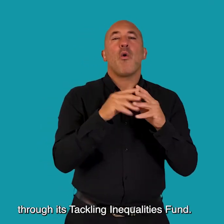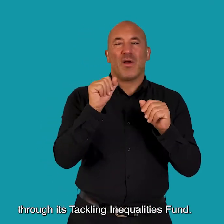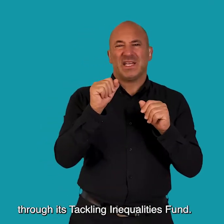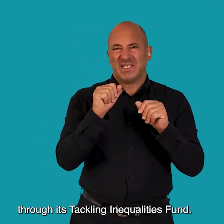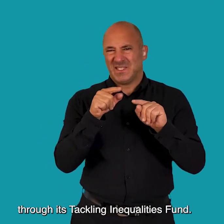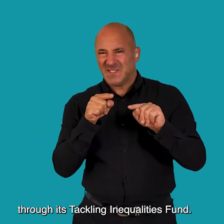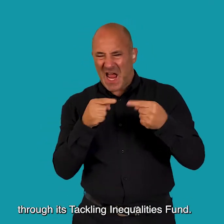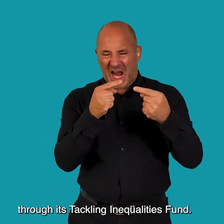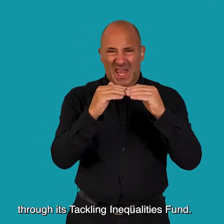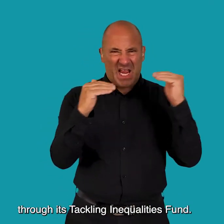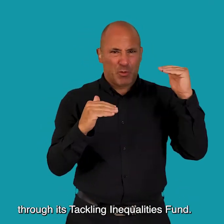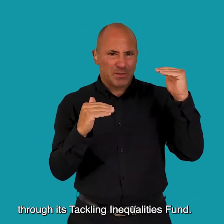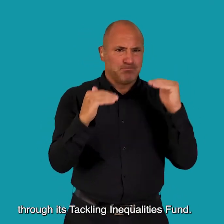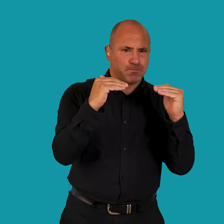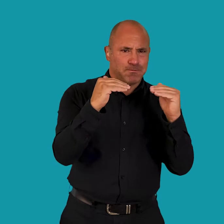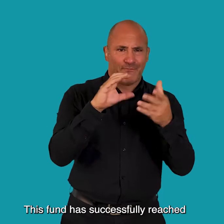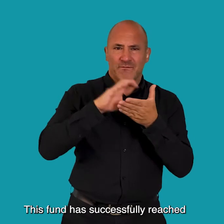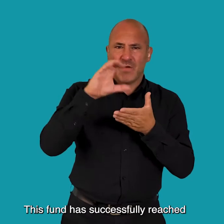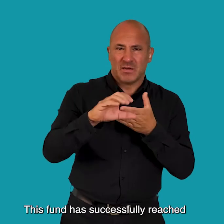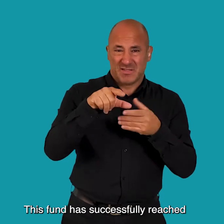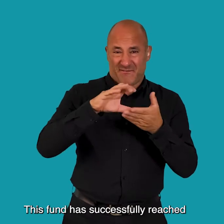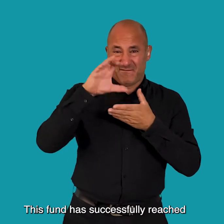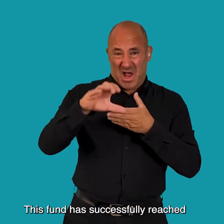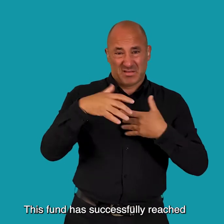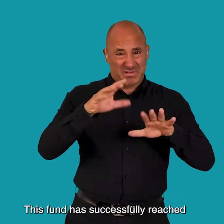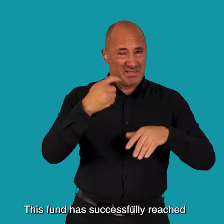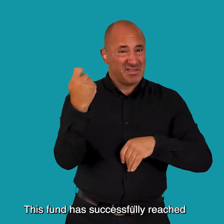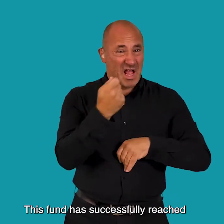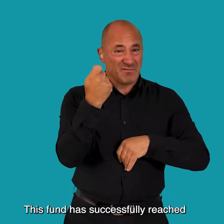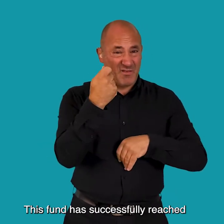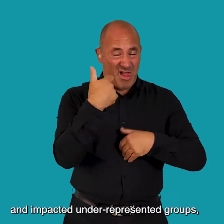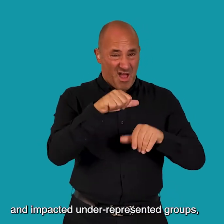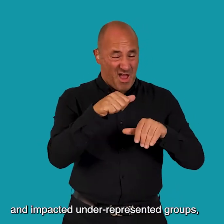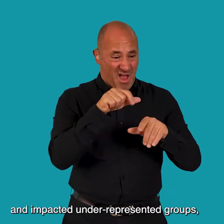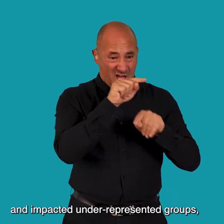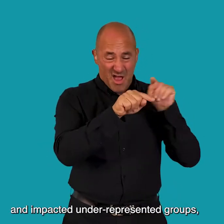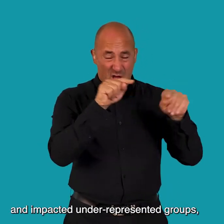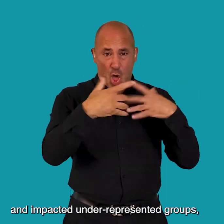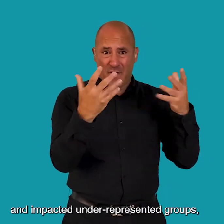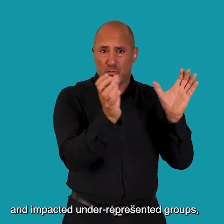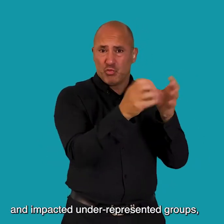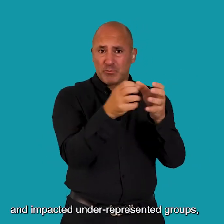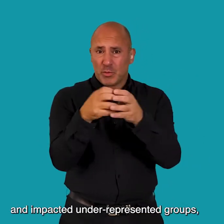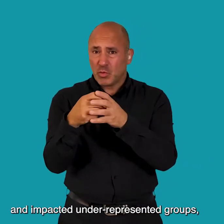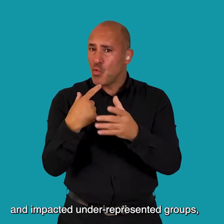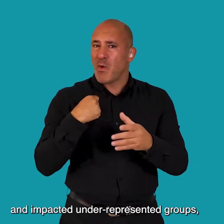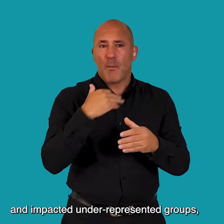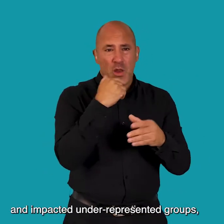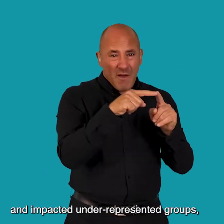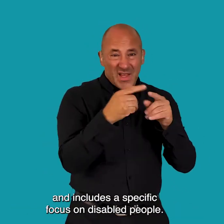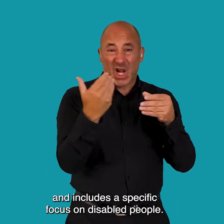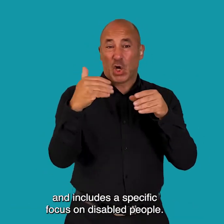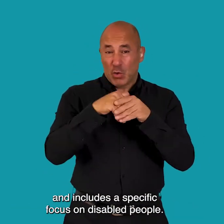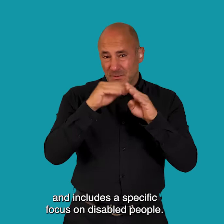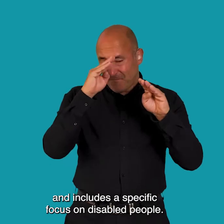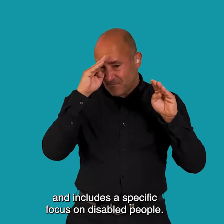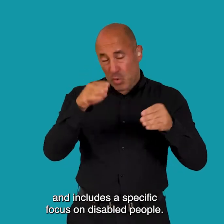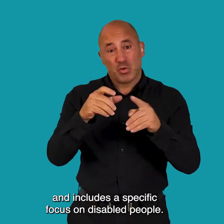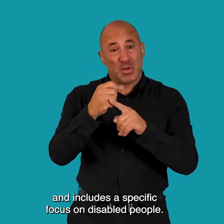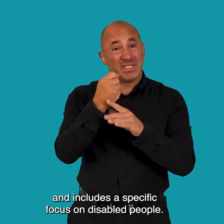Tackling Inequalities Fund. This fund has successfully reached and impacted underrepresented groups and includes a specific